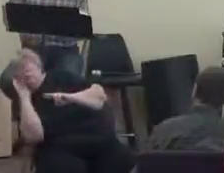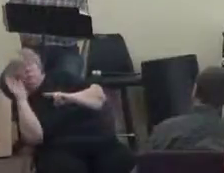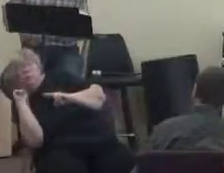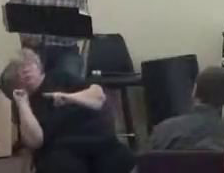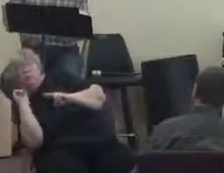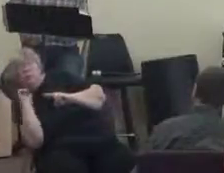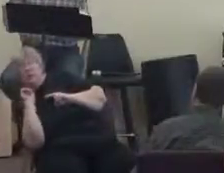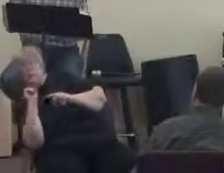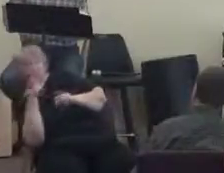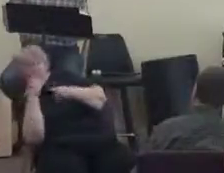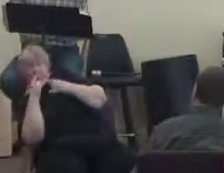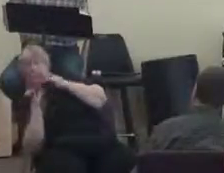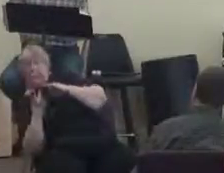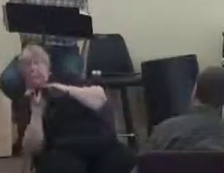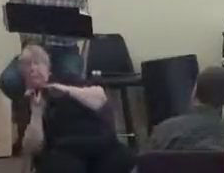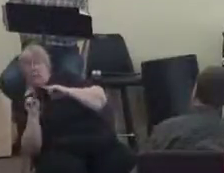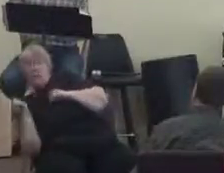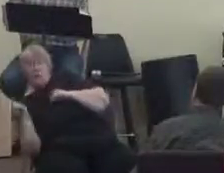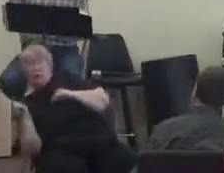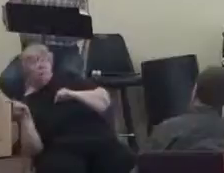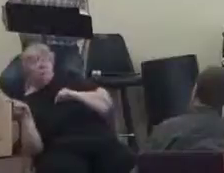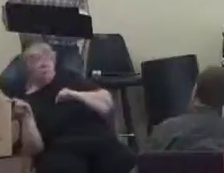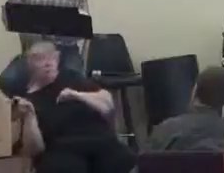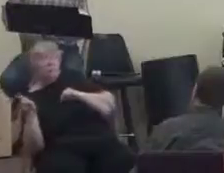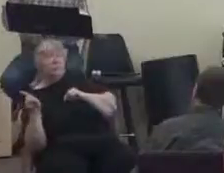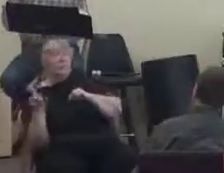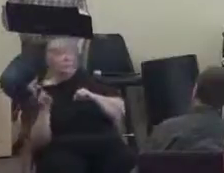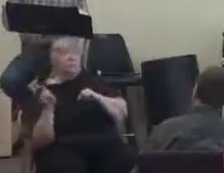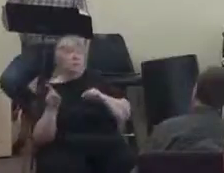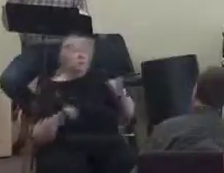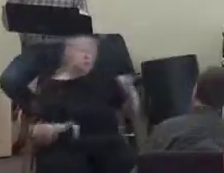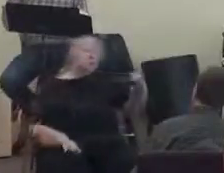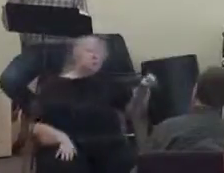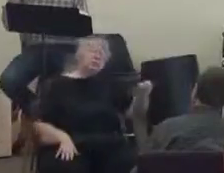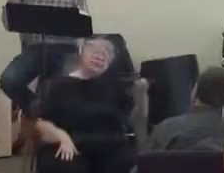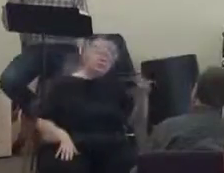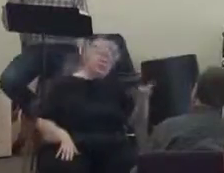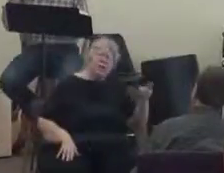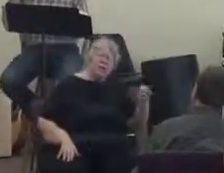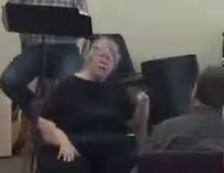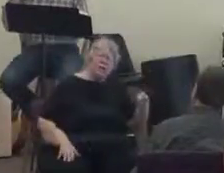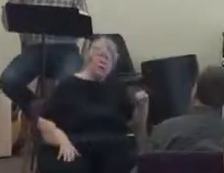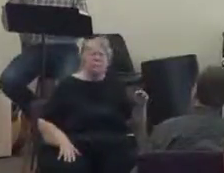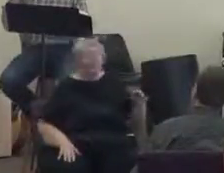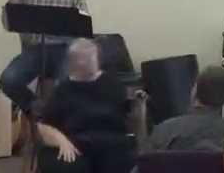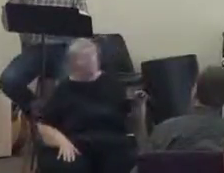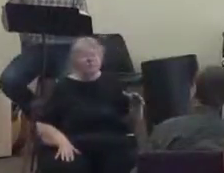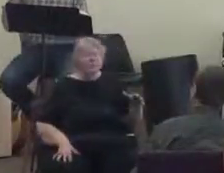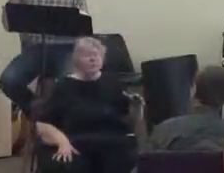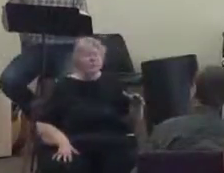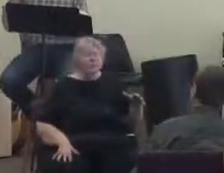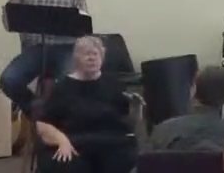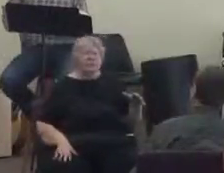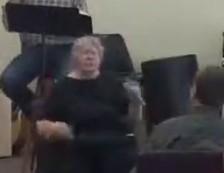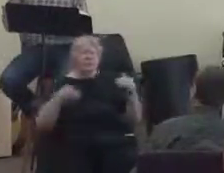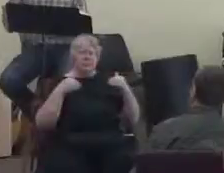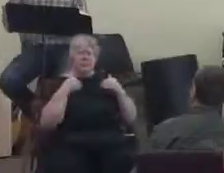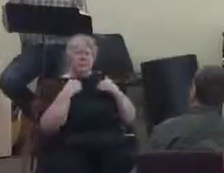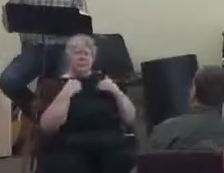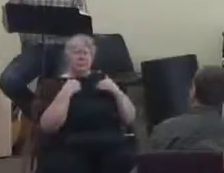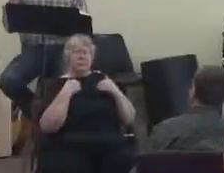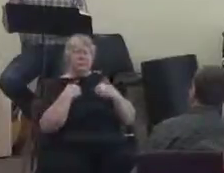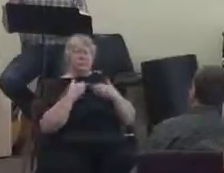betray you? So John is kind of got that ball in motion with Peter,